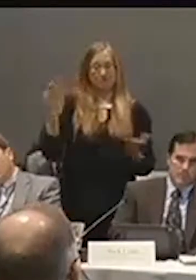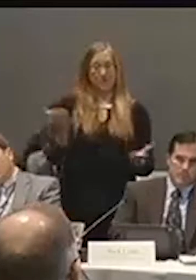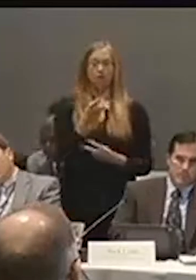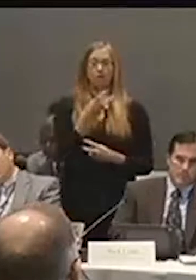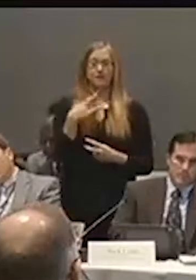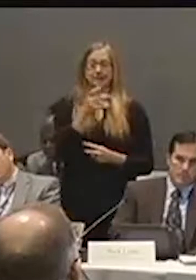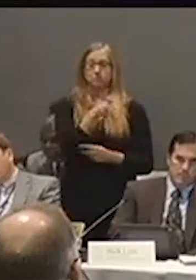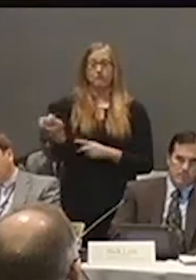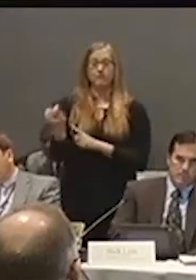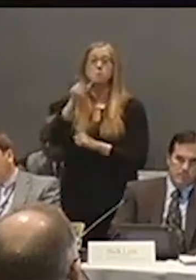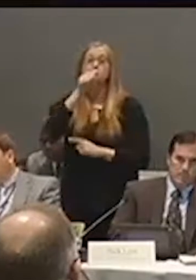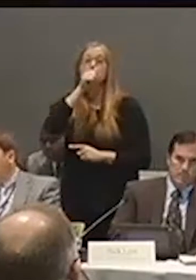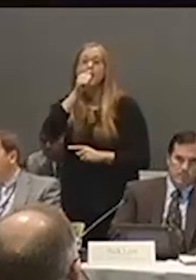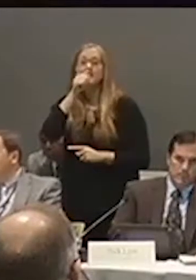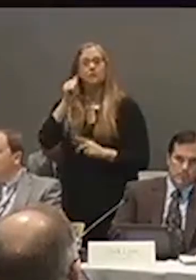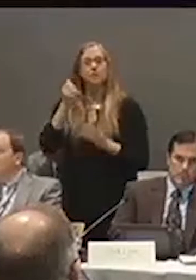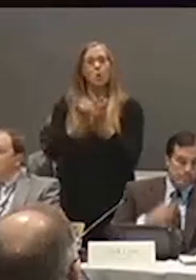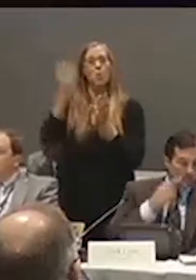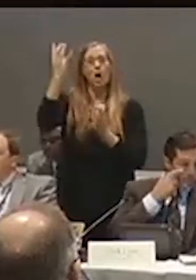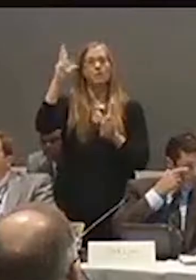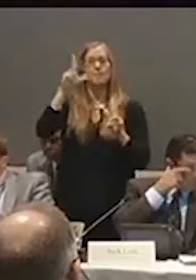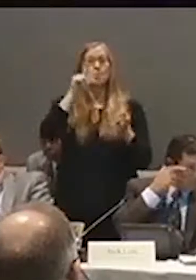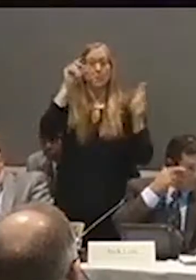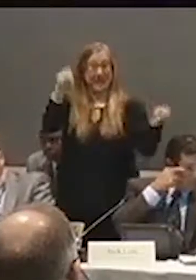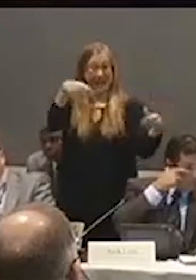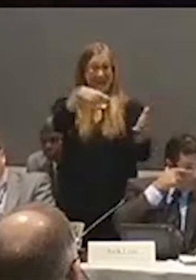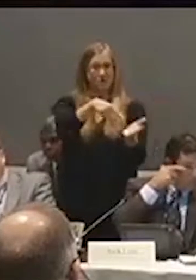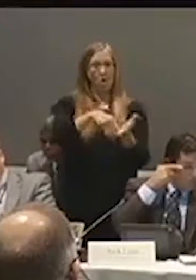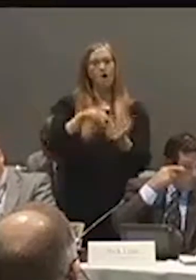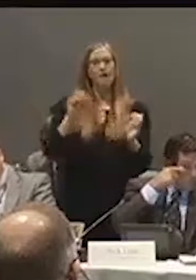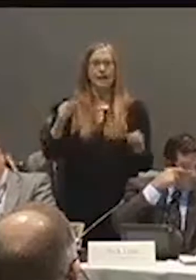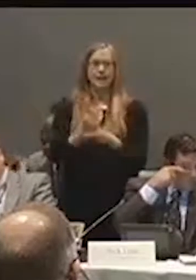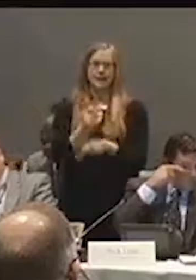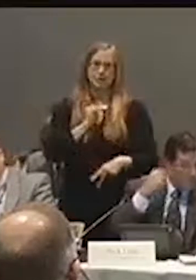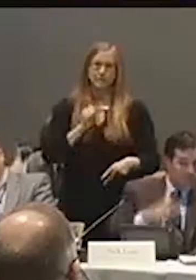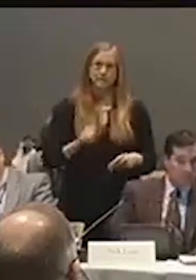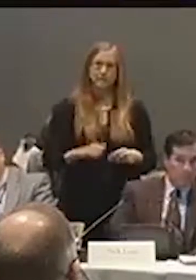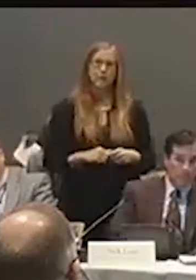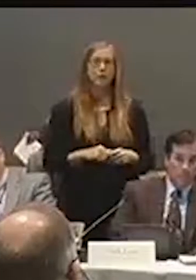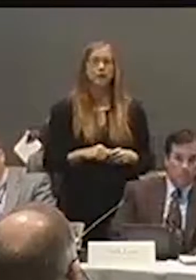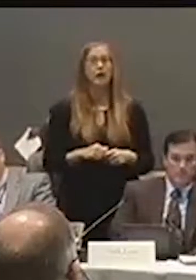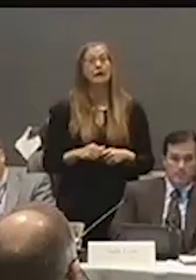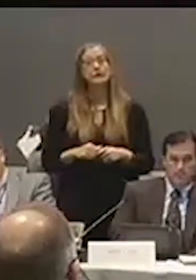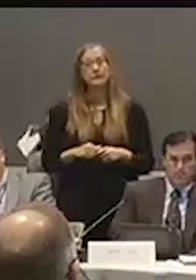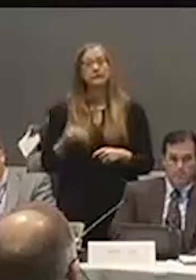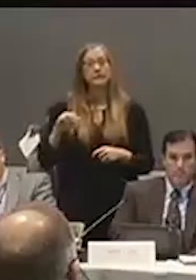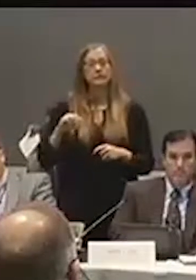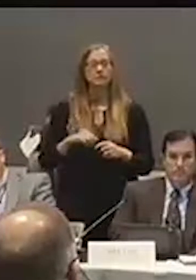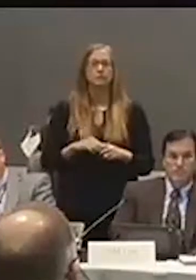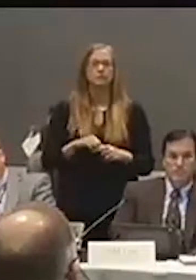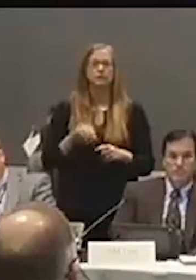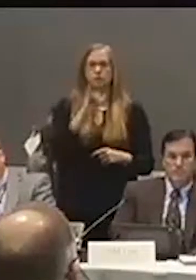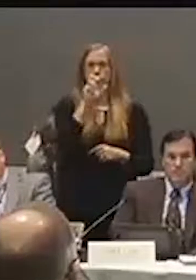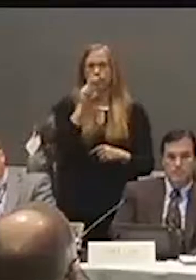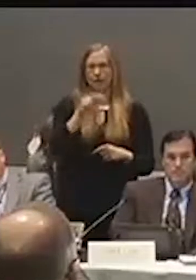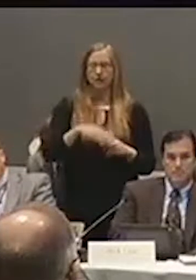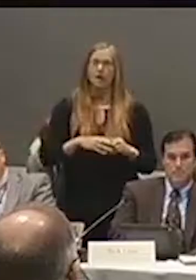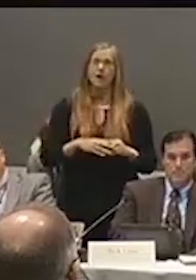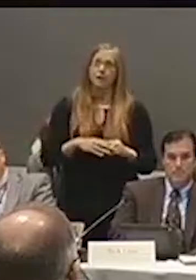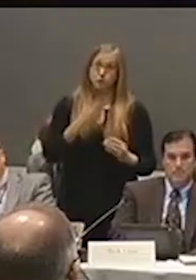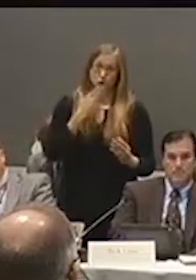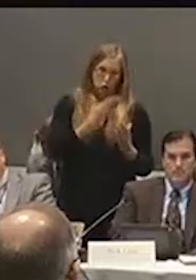a result of wealthy people being able to afford to take care of themselves. Yeah, that's a good question, and actually I've